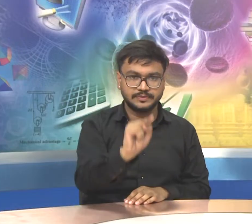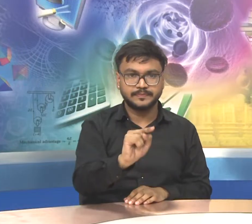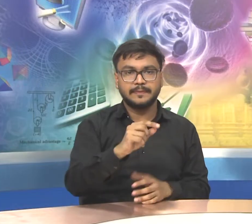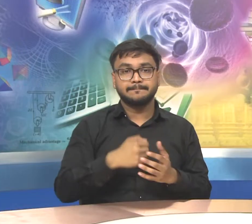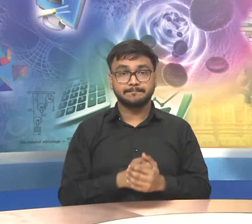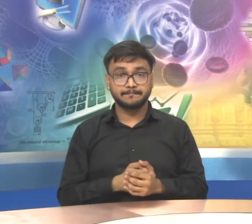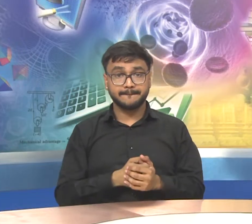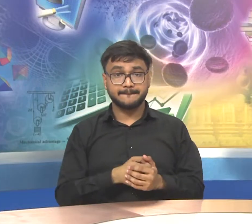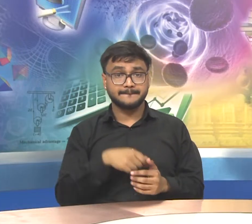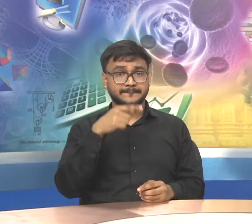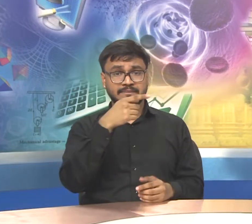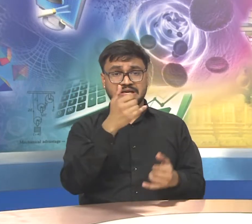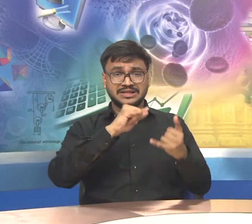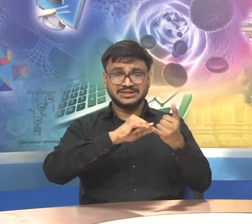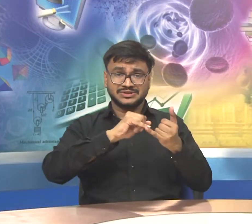Appeals in criminal cases.